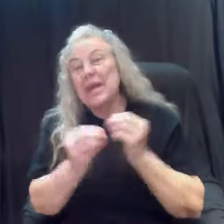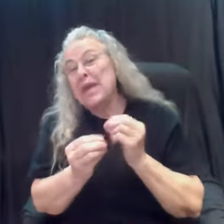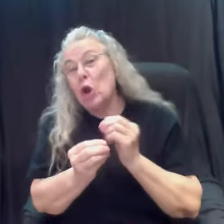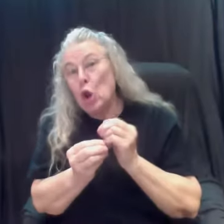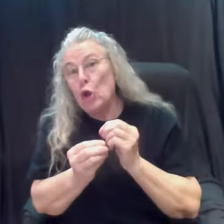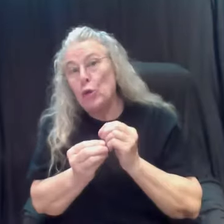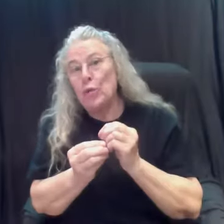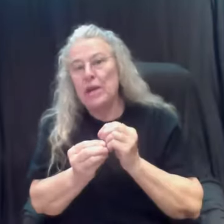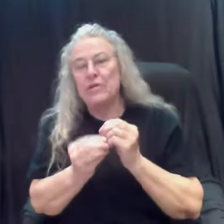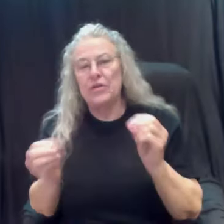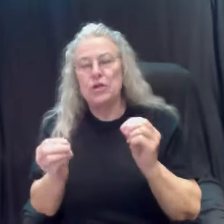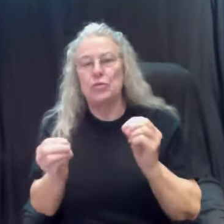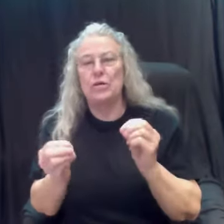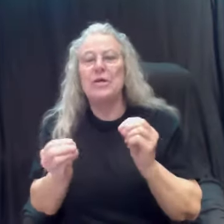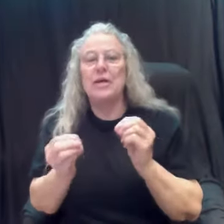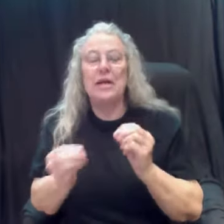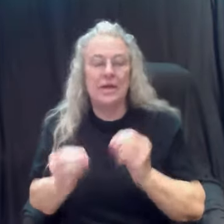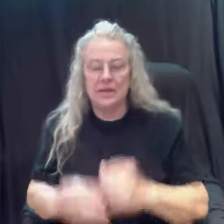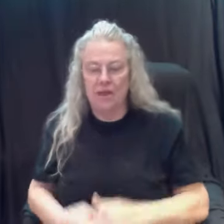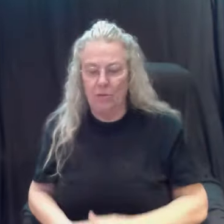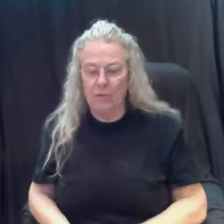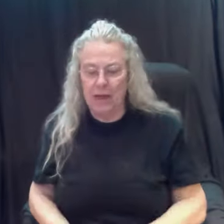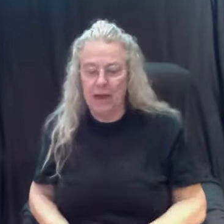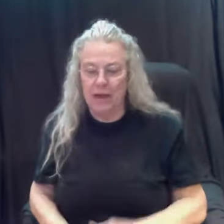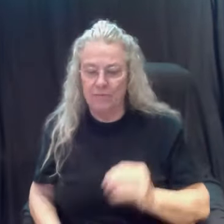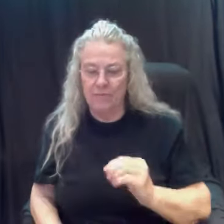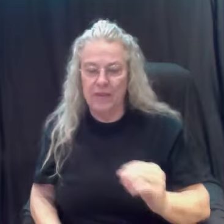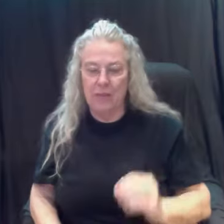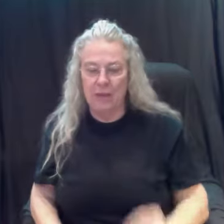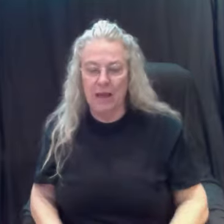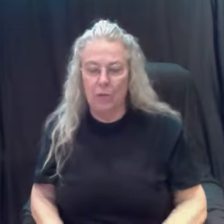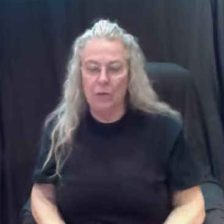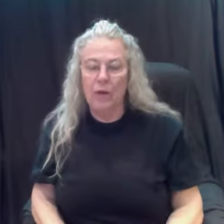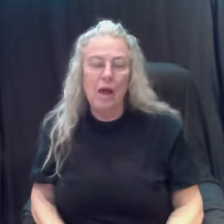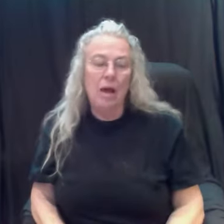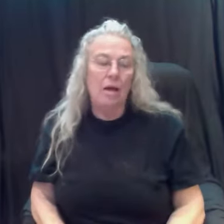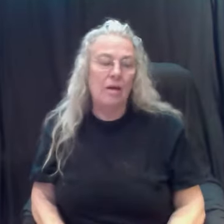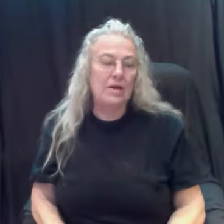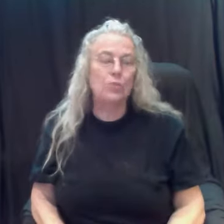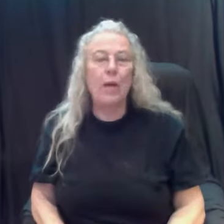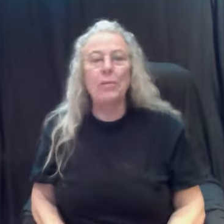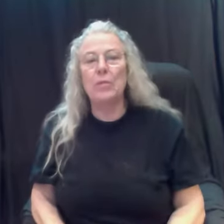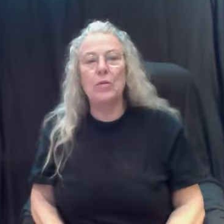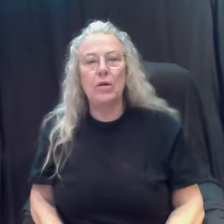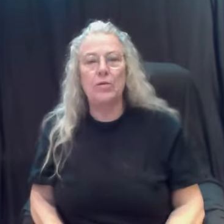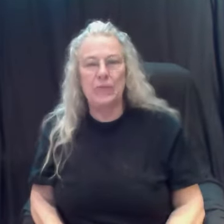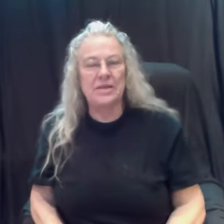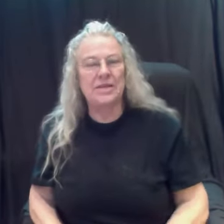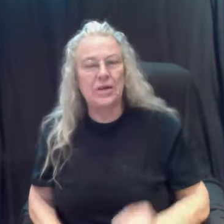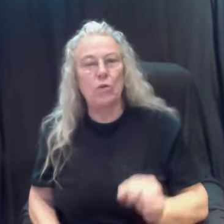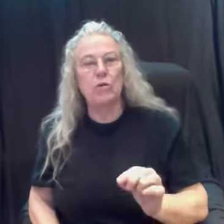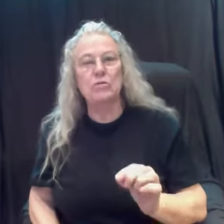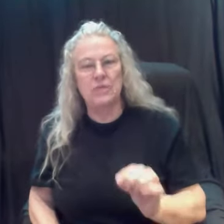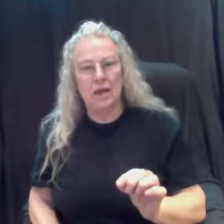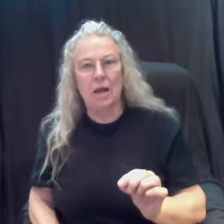a clue in the visual, it does help me, and that may help you. It's probably one of the reasons I don't use the